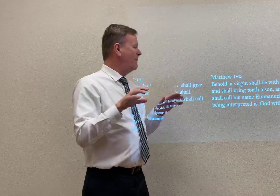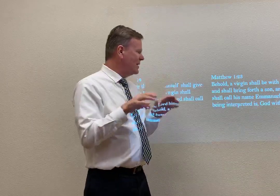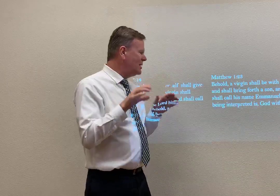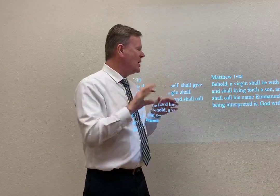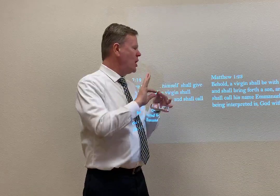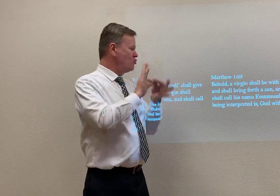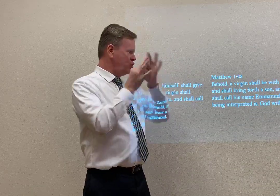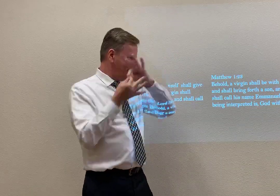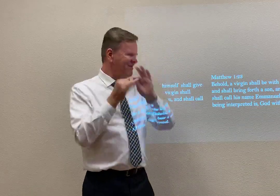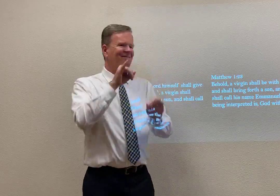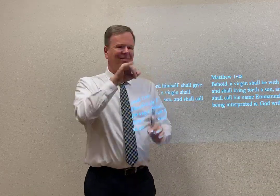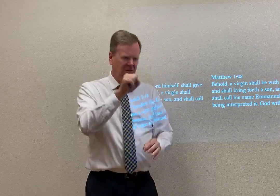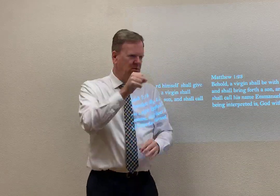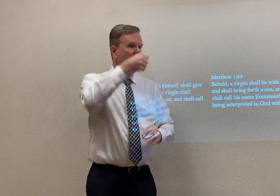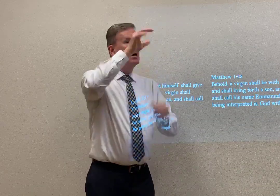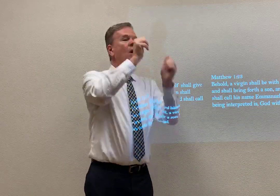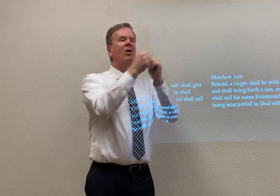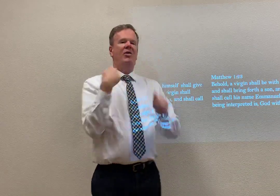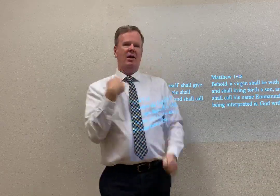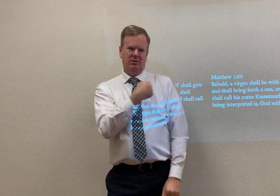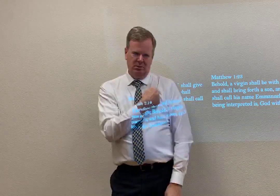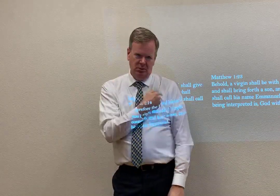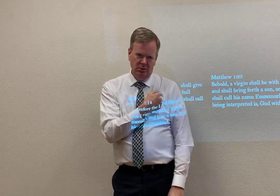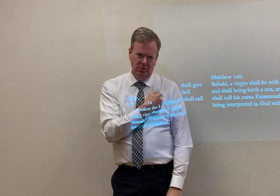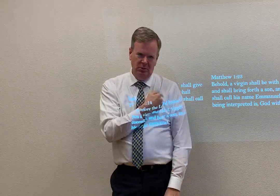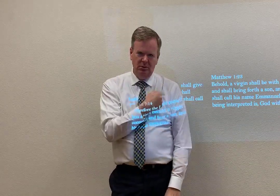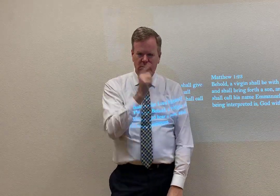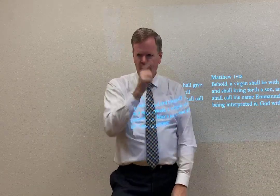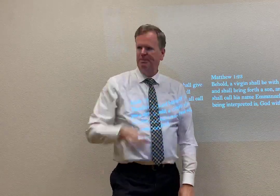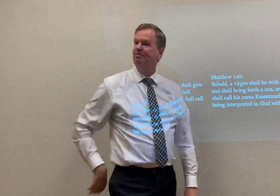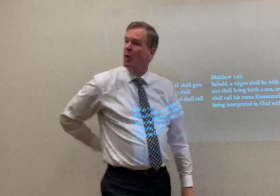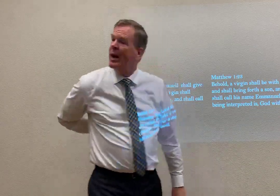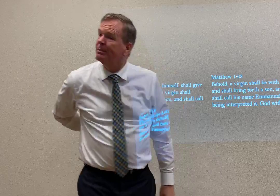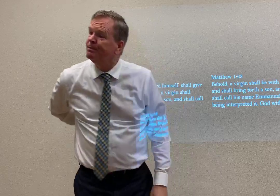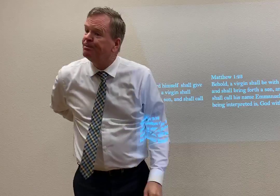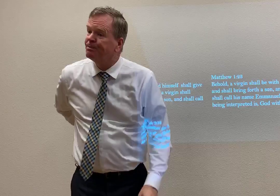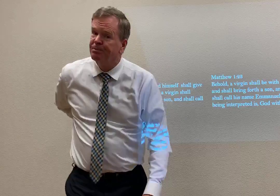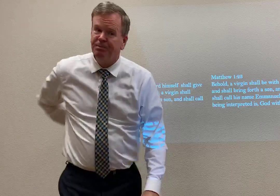Right, which being interpreted is God with us. You're right. Okay.